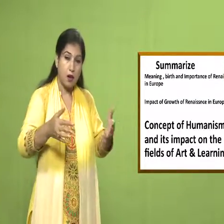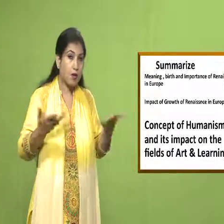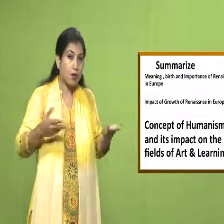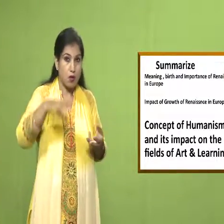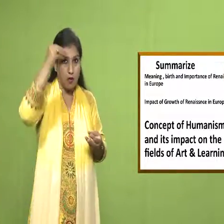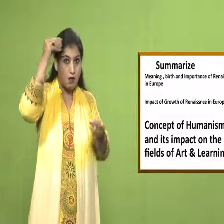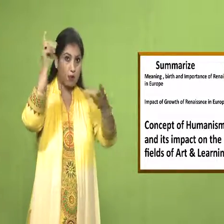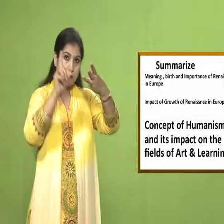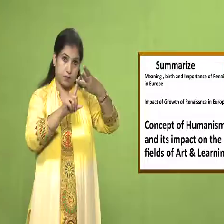learning.